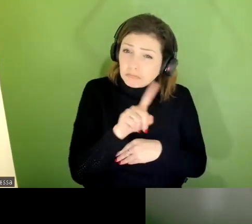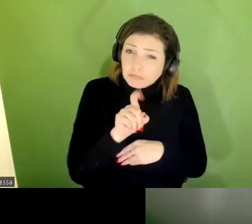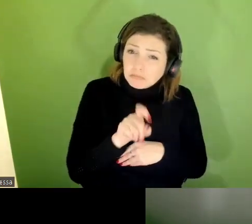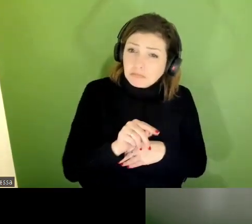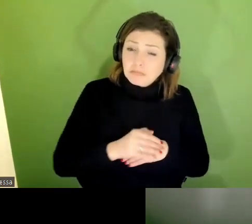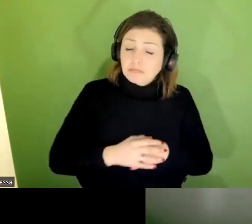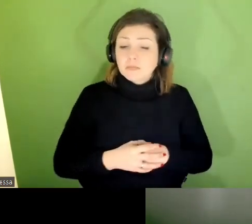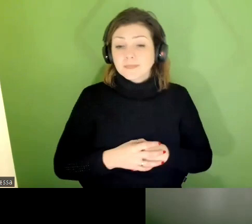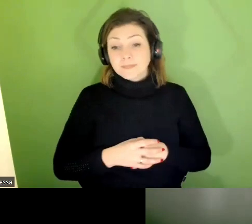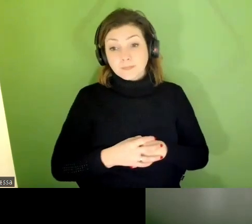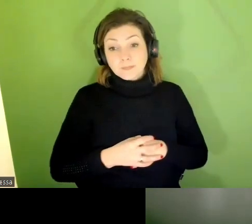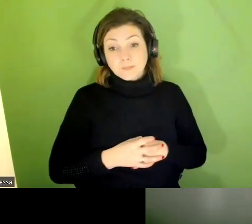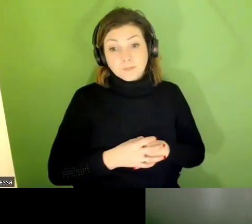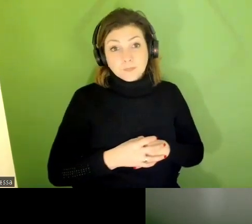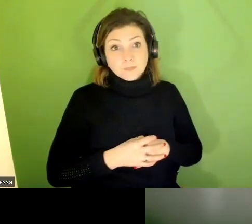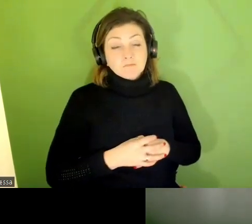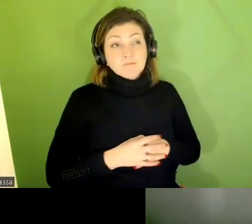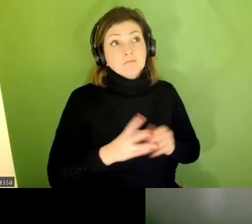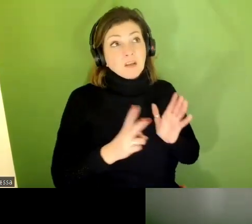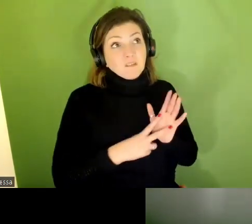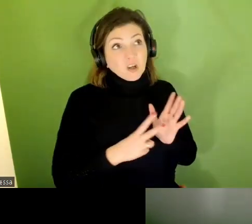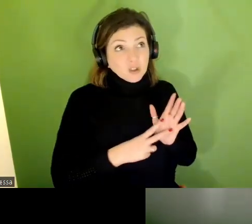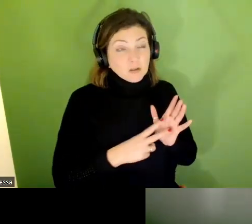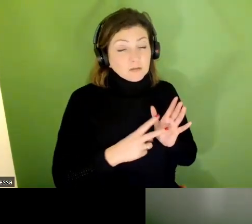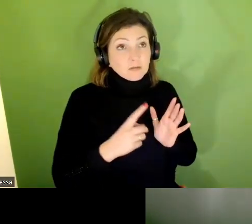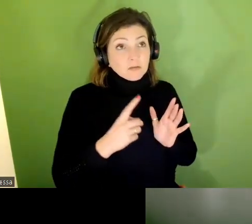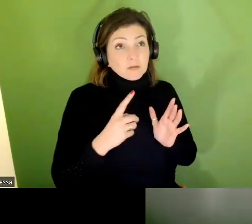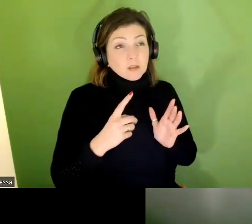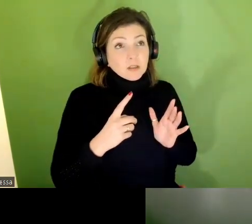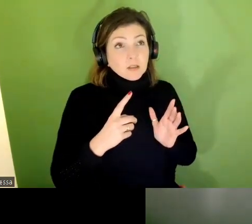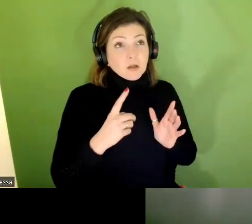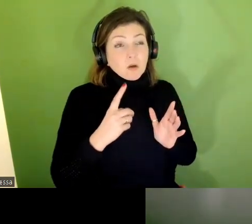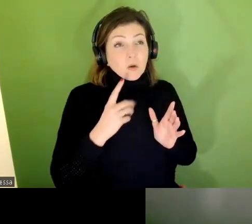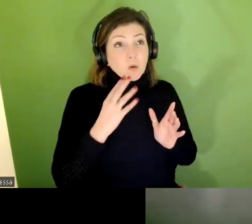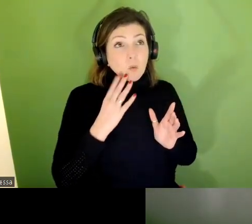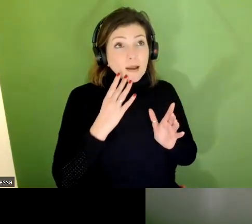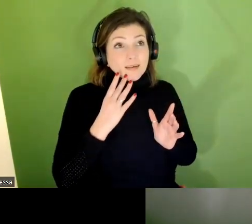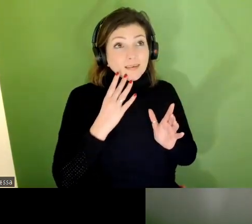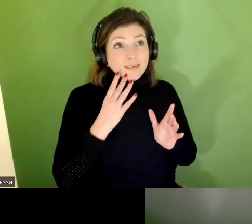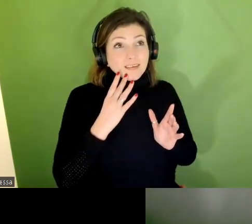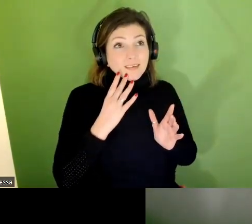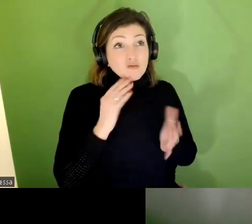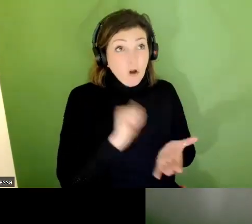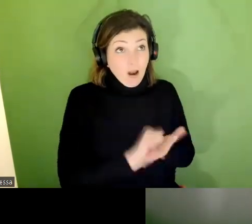for me in terms of when I get it right, and I don't always get it right, like it's